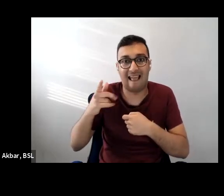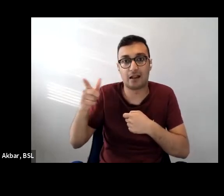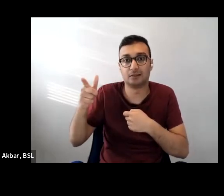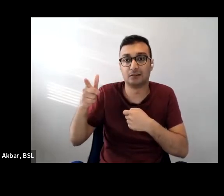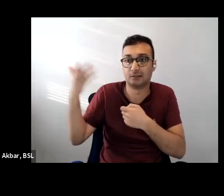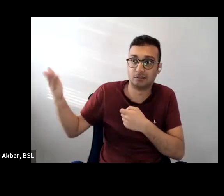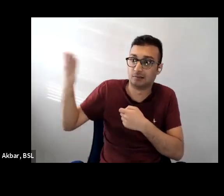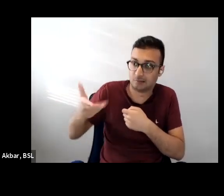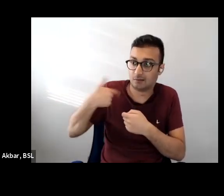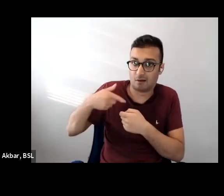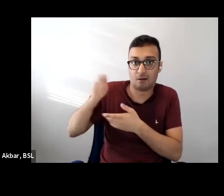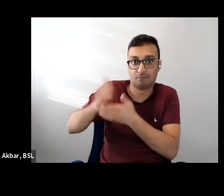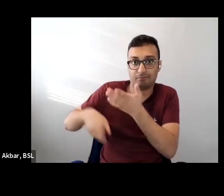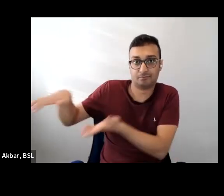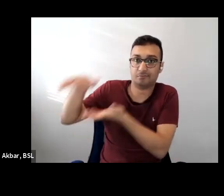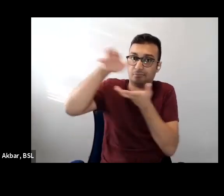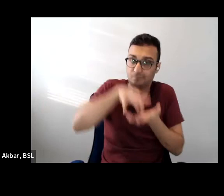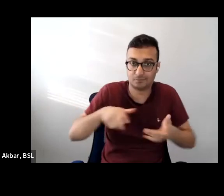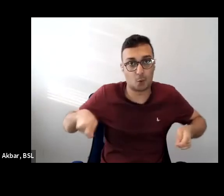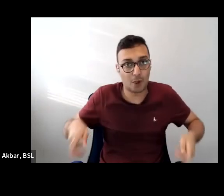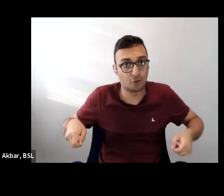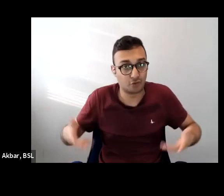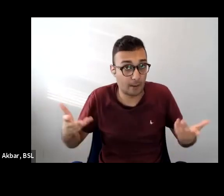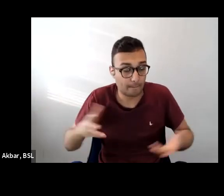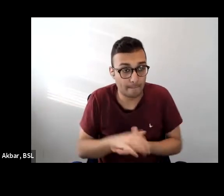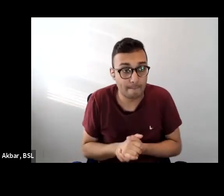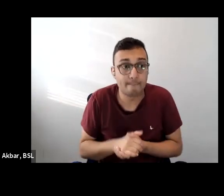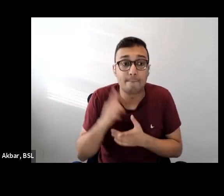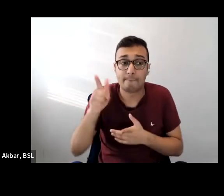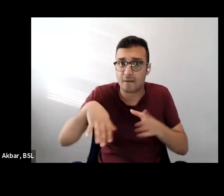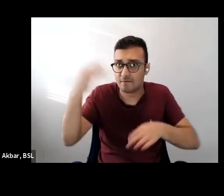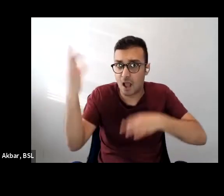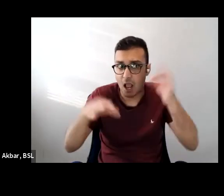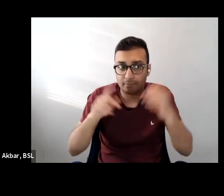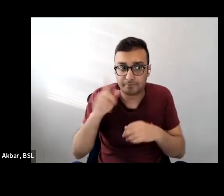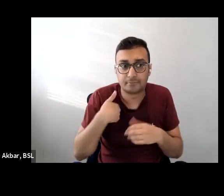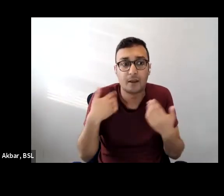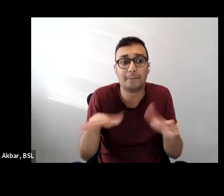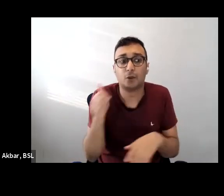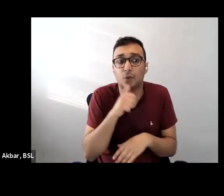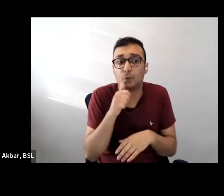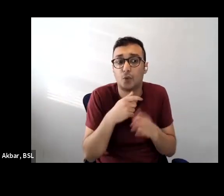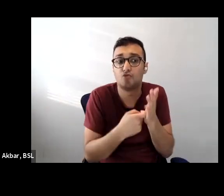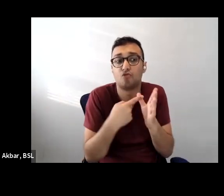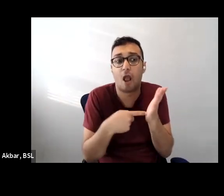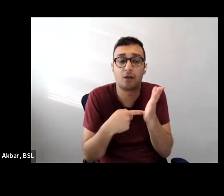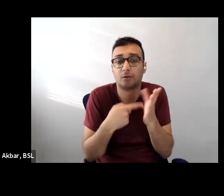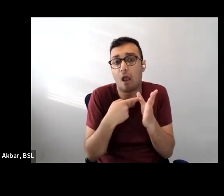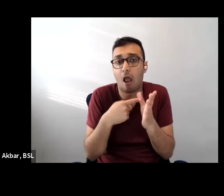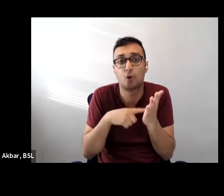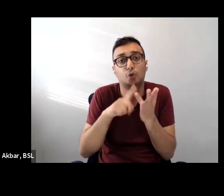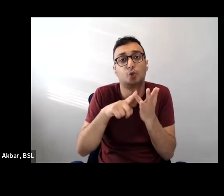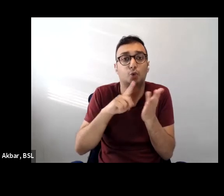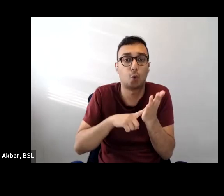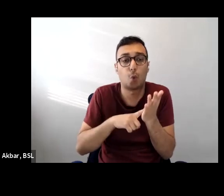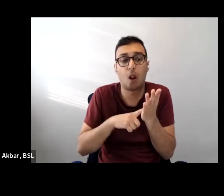main findings we had from the two studies, using the RATA tool, the Rapid Assistive Technology Appraisal tool that Emma previously